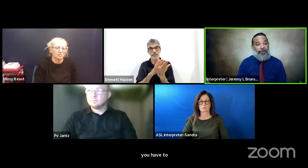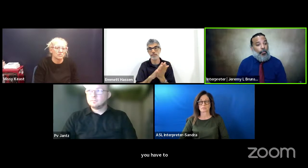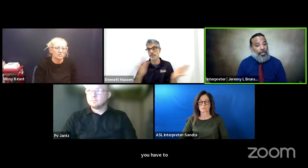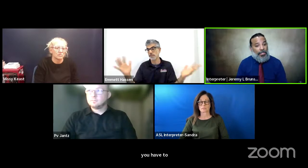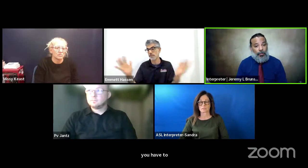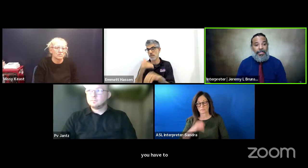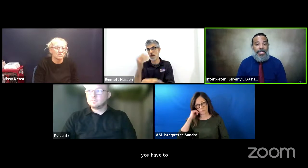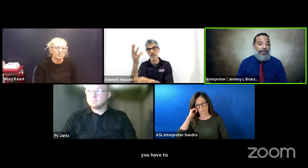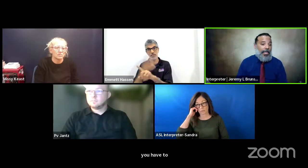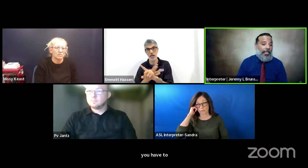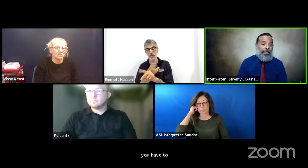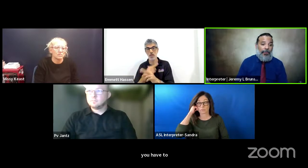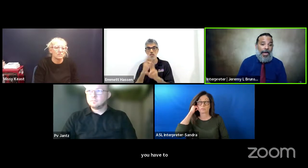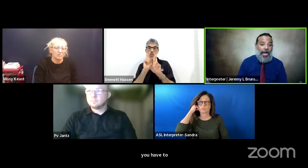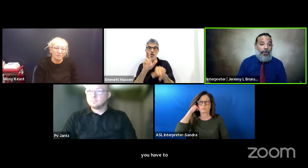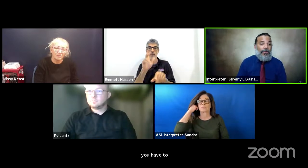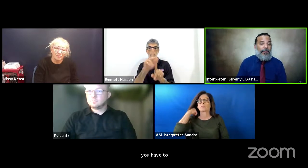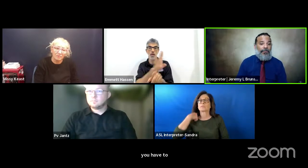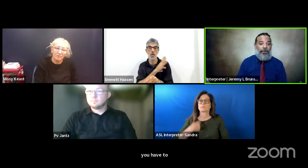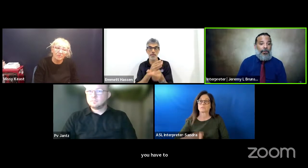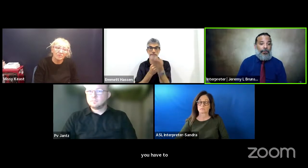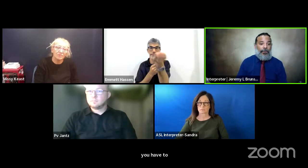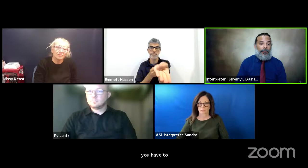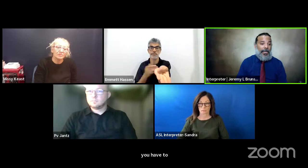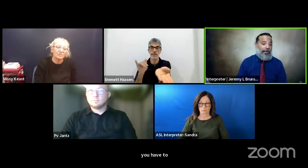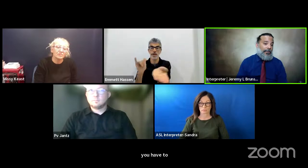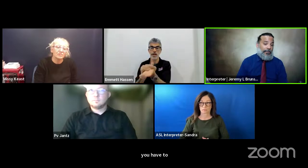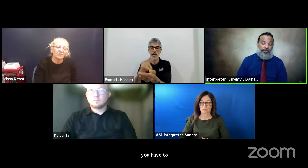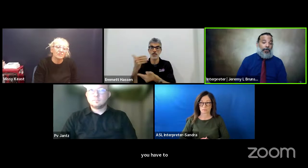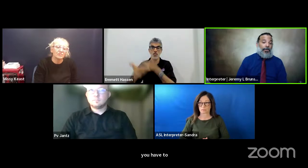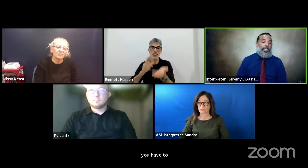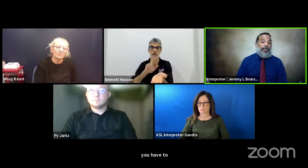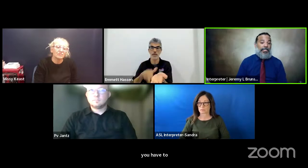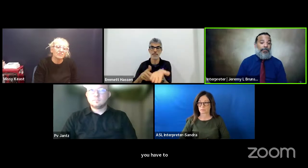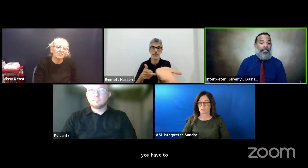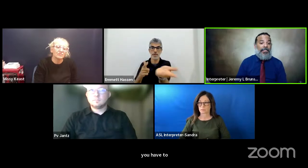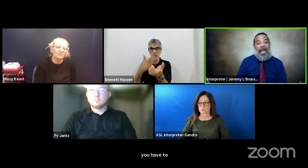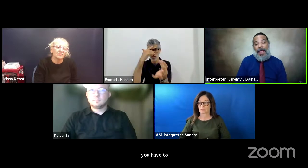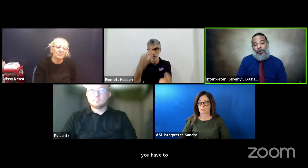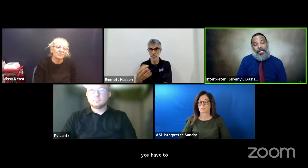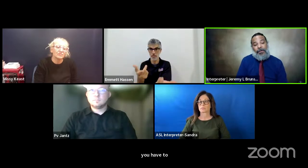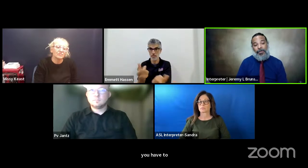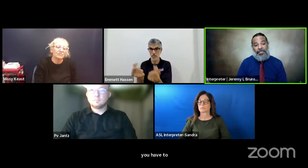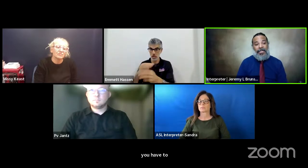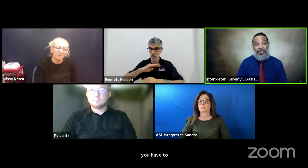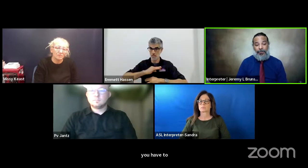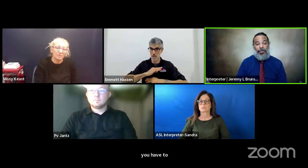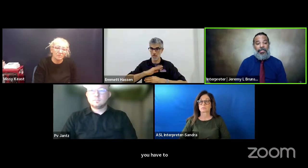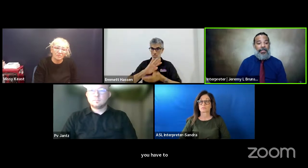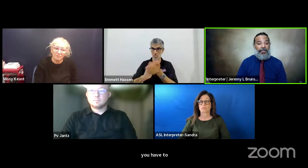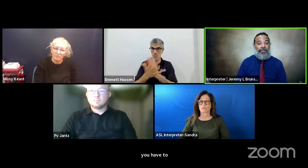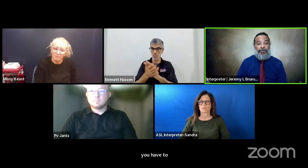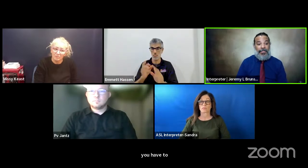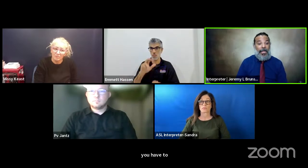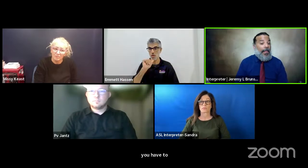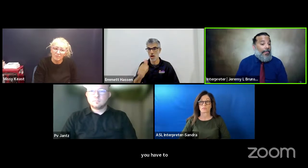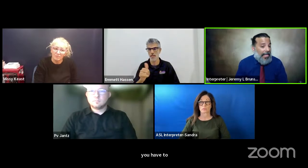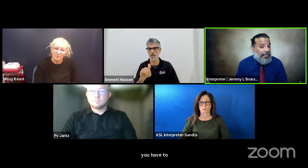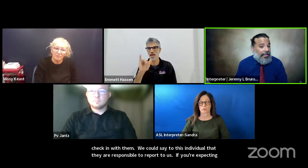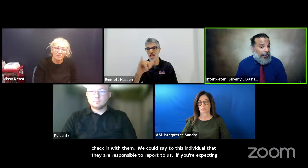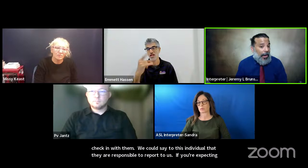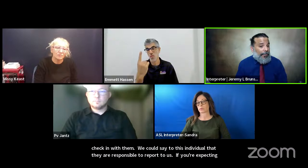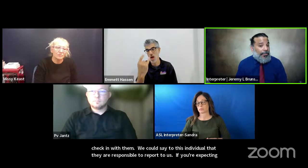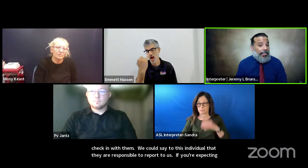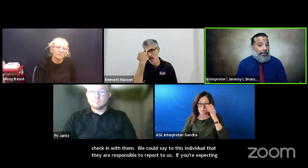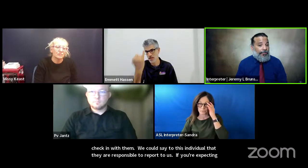we could say once a week they have to document their hours for an entire 6 months, and then we can present that to the board at the end of the 6 months.